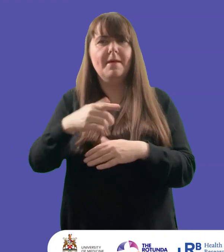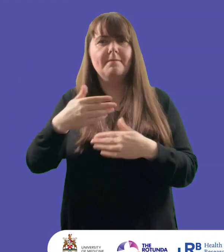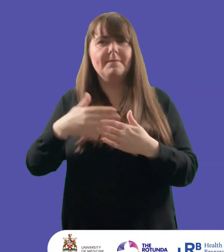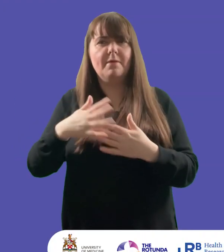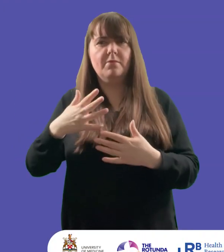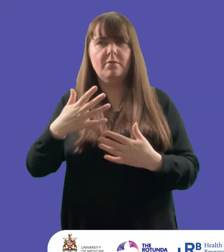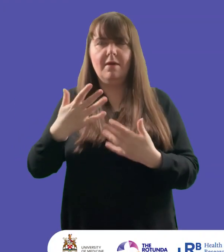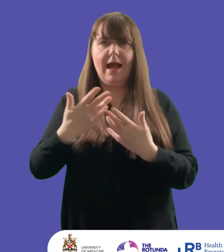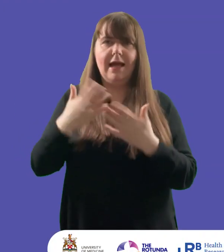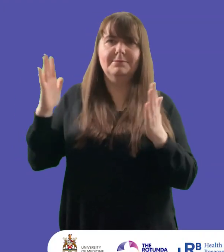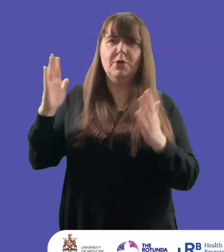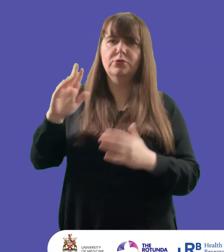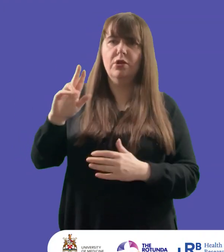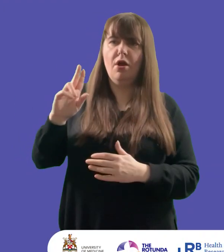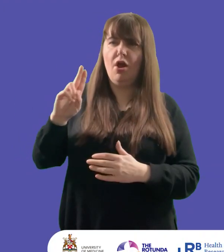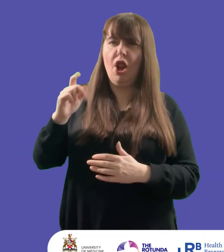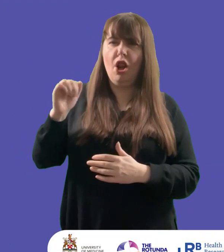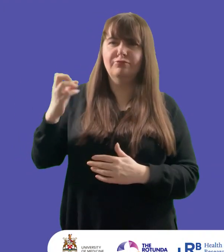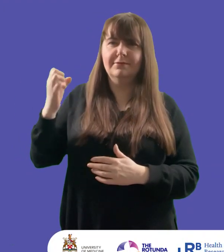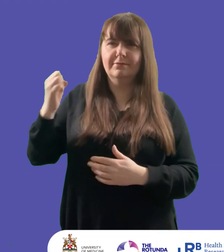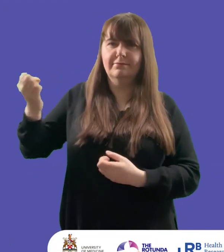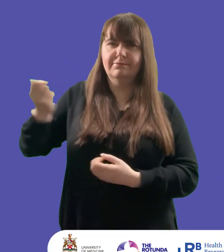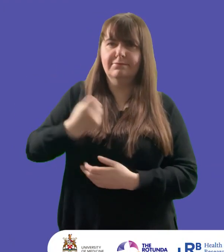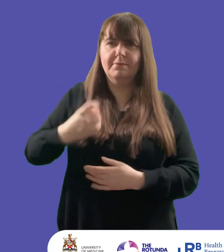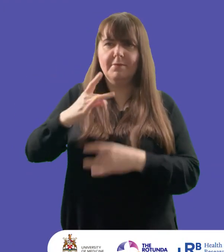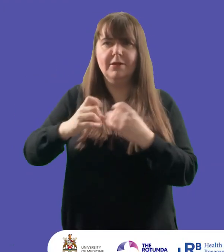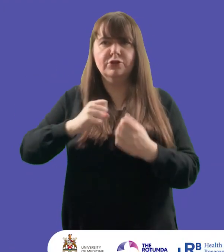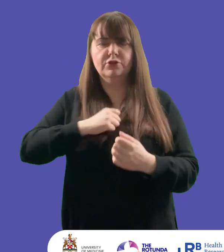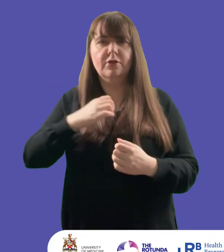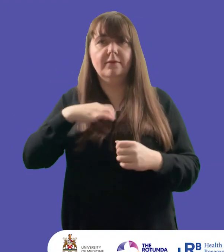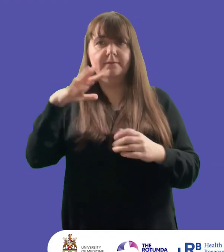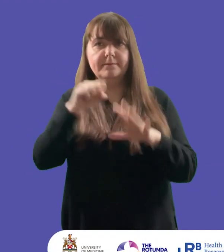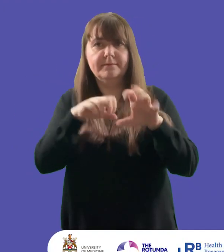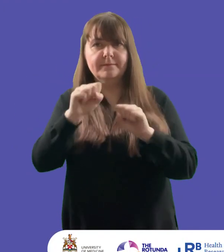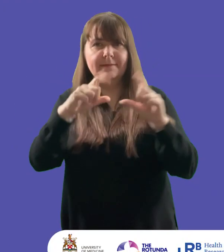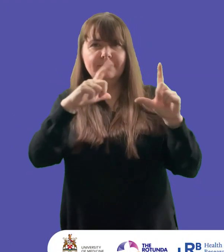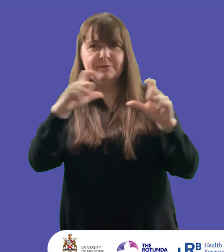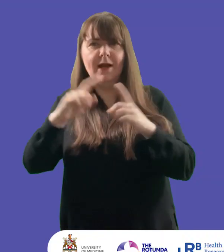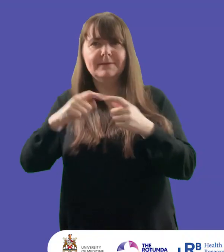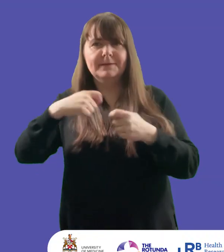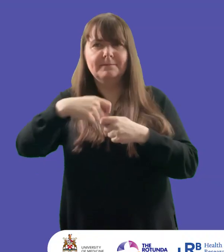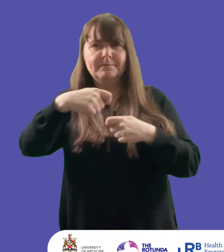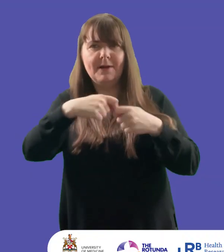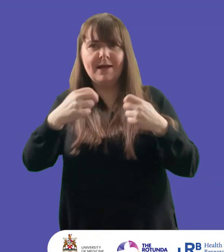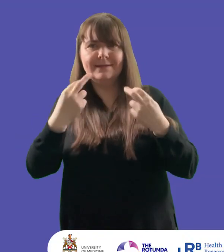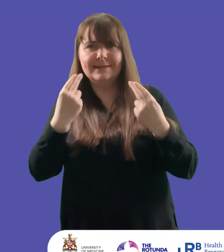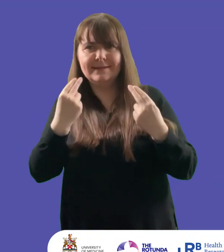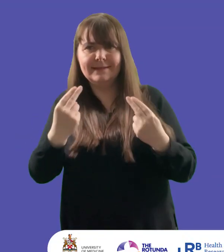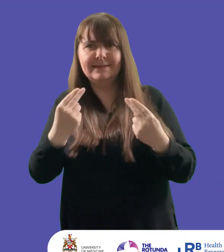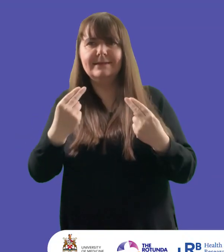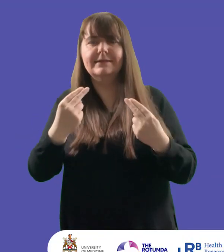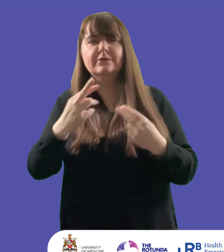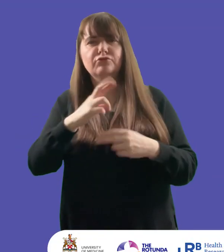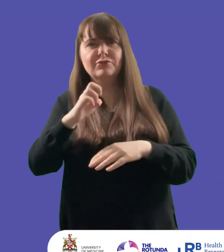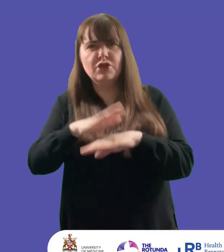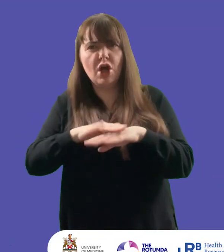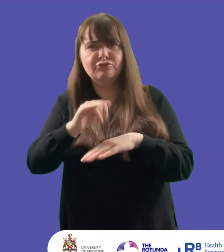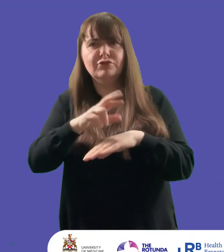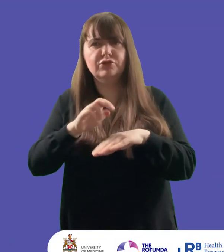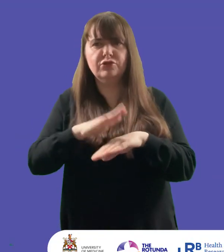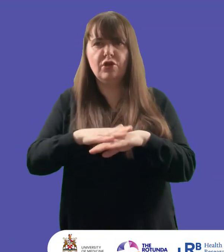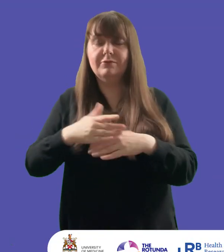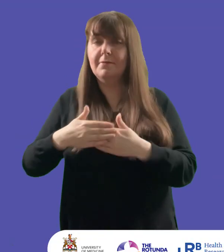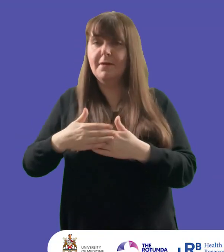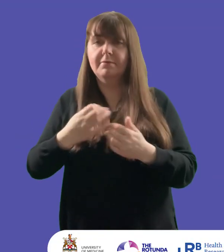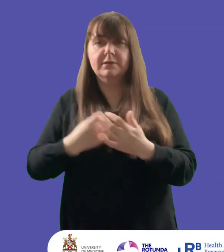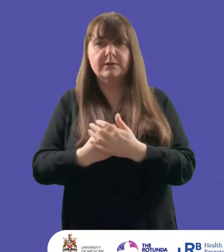is exposed to ultrasound for, and whilst also ensuring that we get the images and the measurements required to reassure you and reassure us that